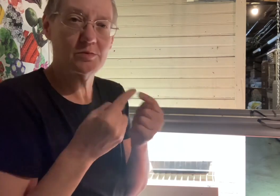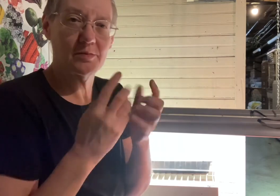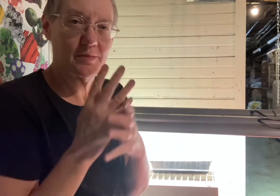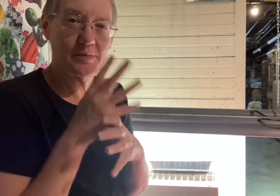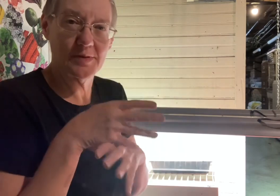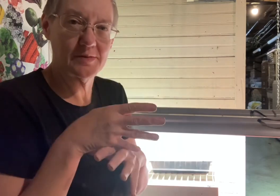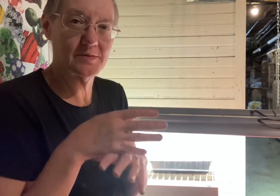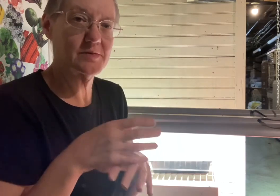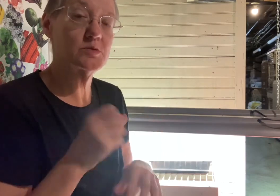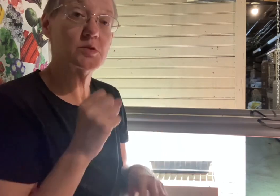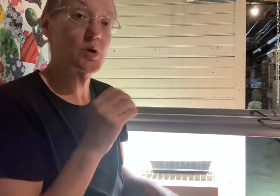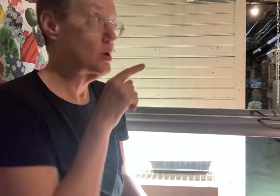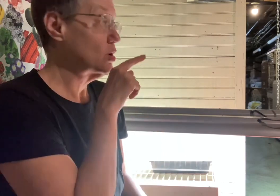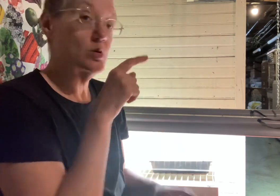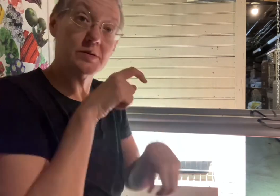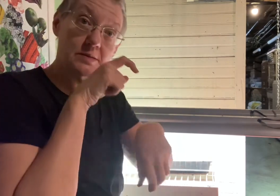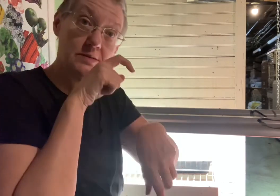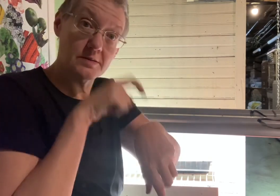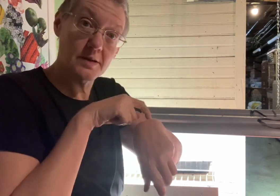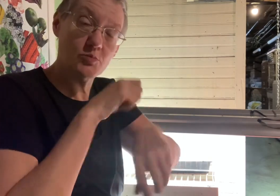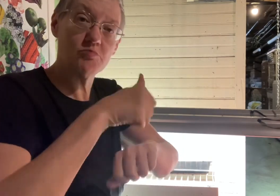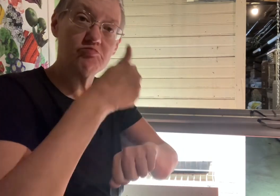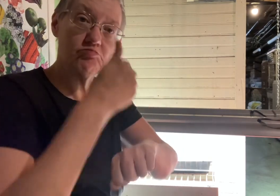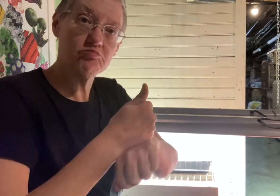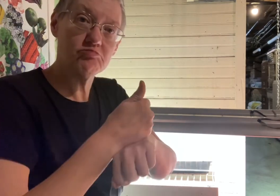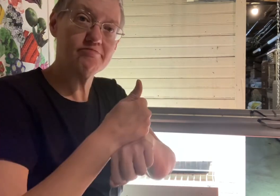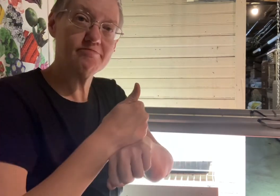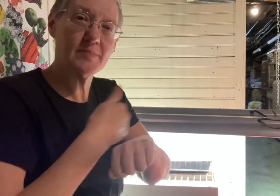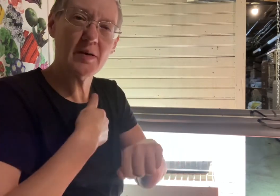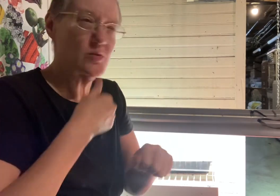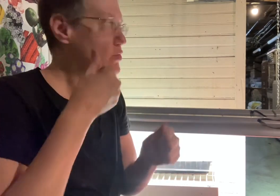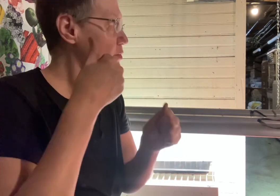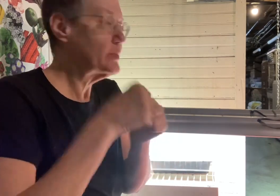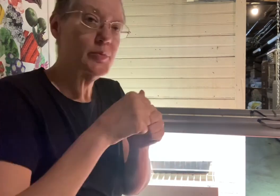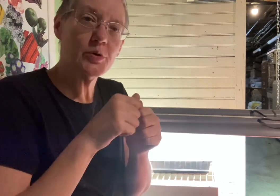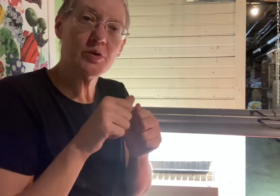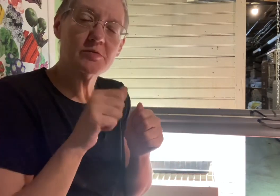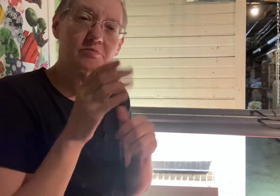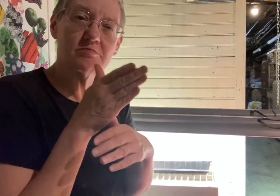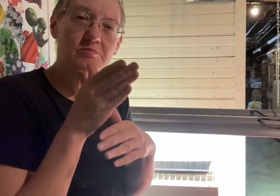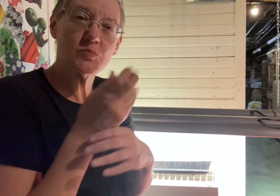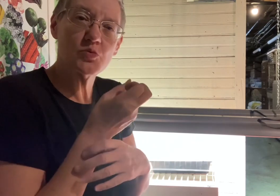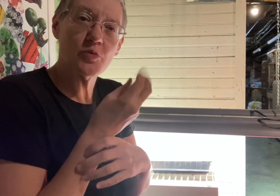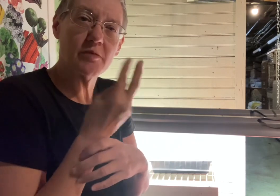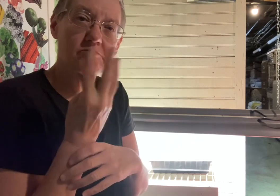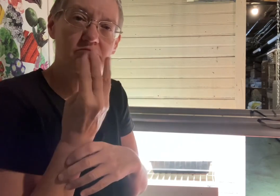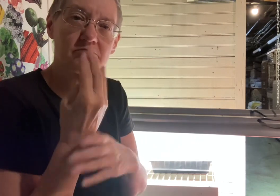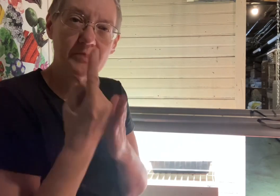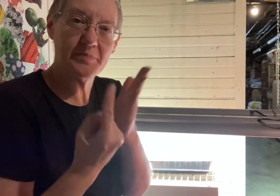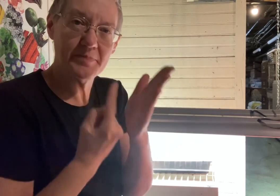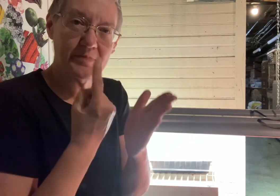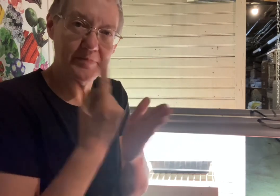but that's not going to hurt the plants. The timer's set for either 12 or 14